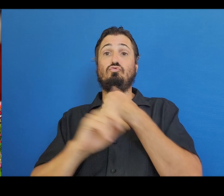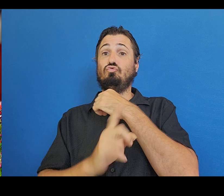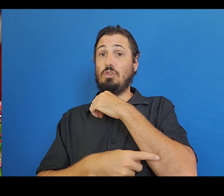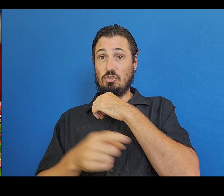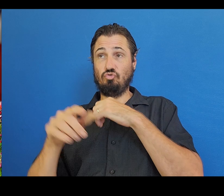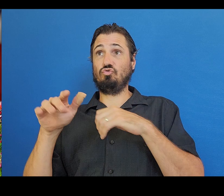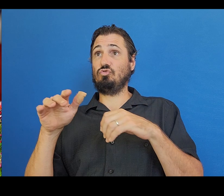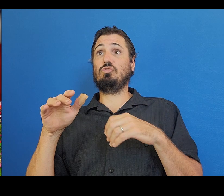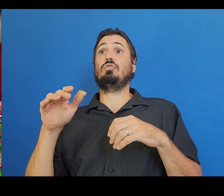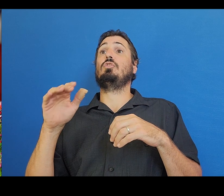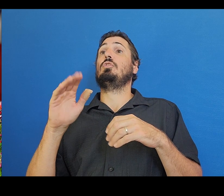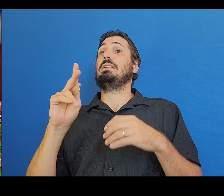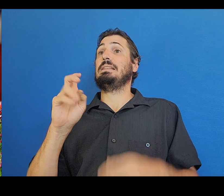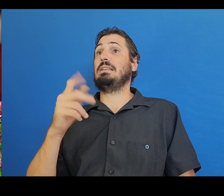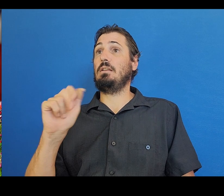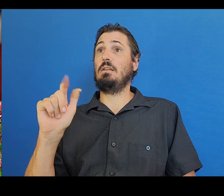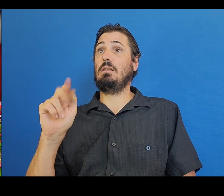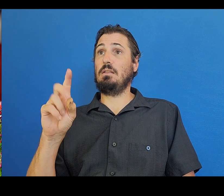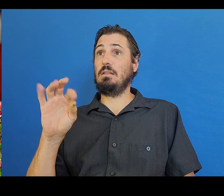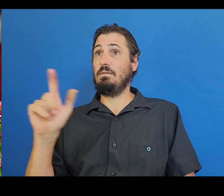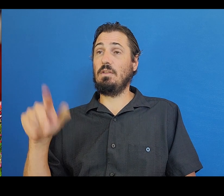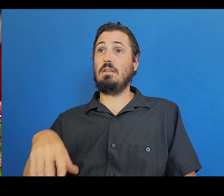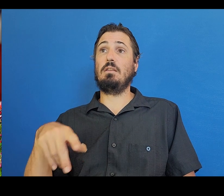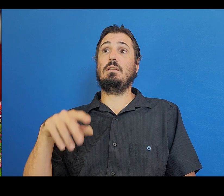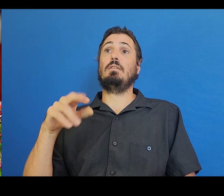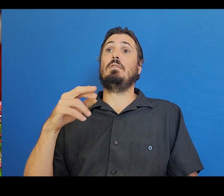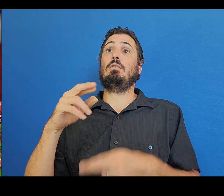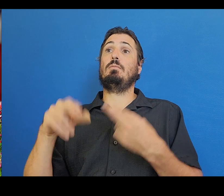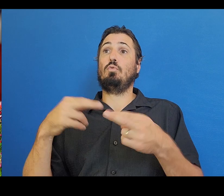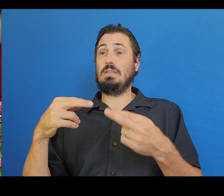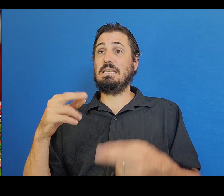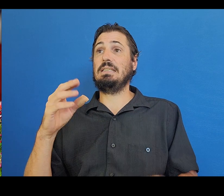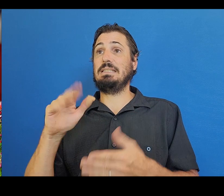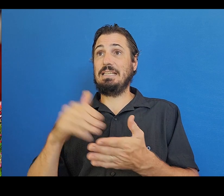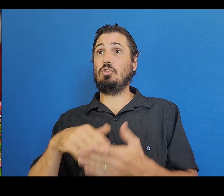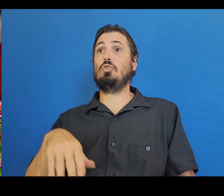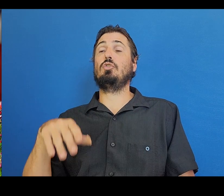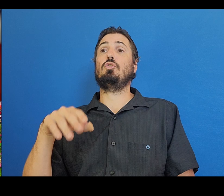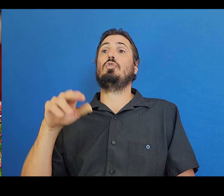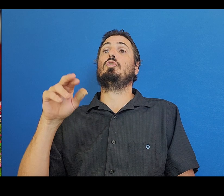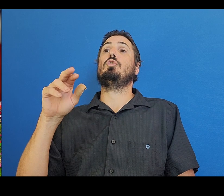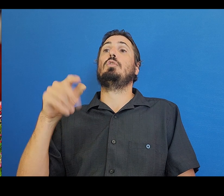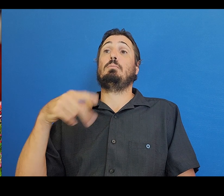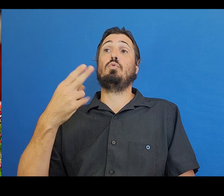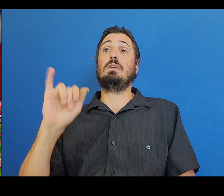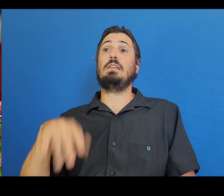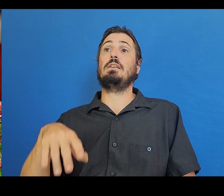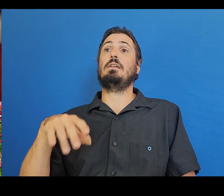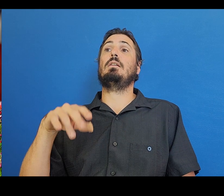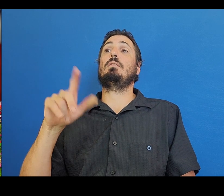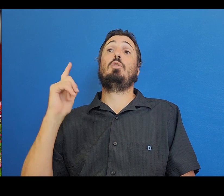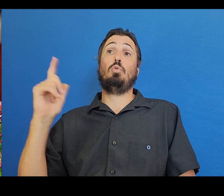include all refuse transfer stations, the Kekaha Landfill, Puhi Metals Recycling Center, Reynolds Recycling High Five Redemption Center